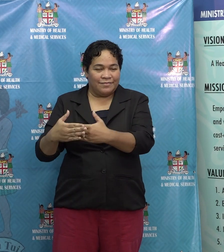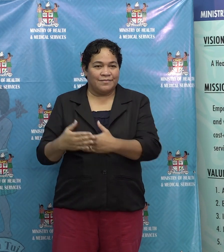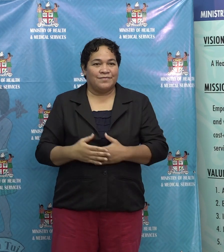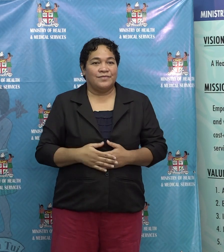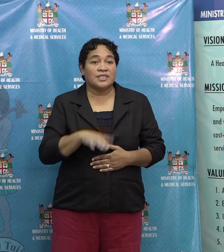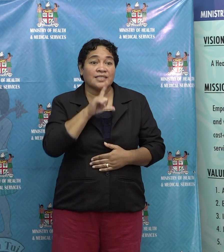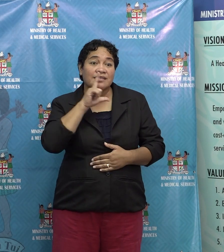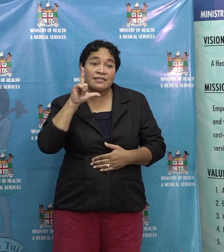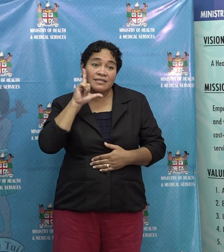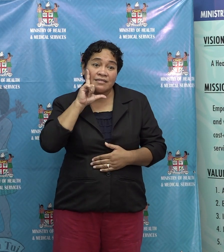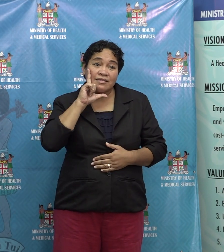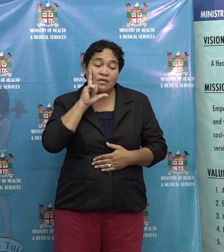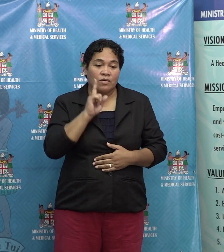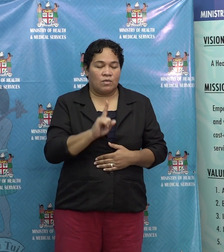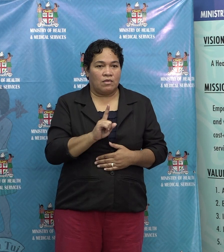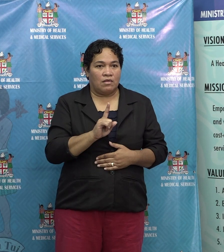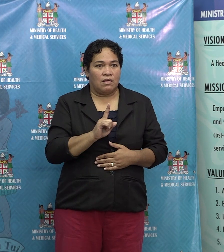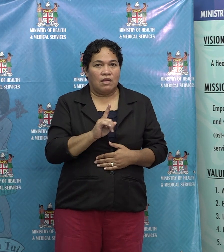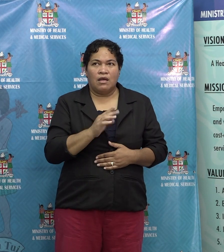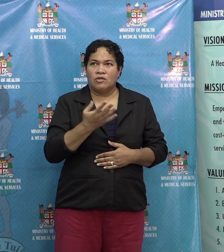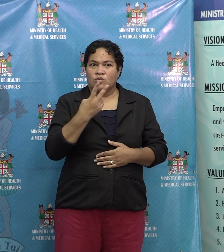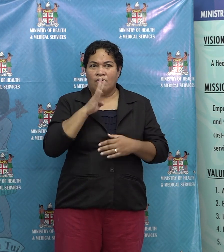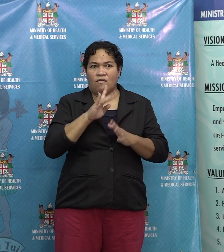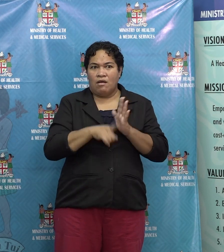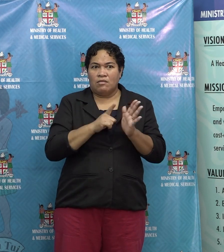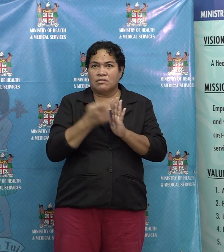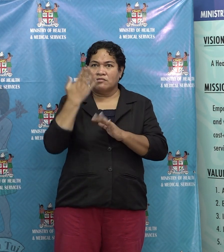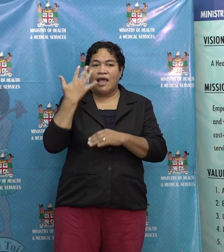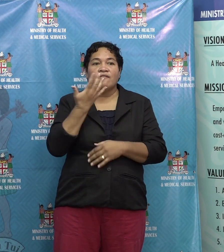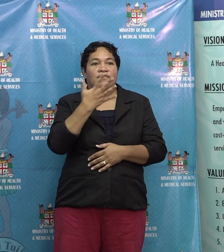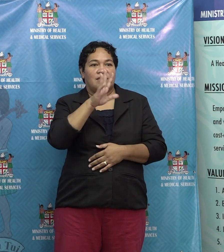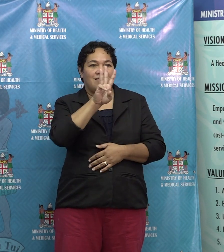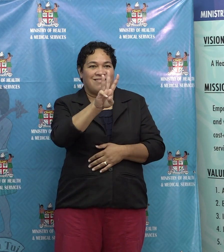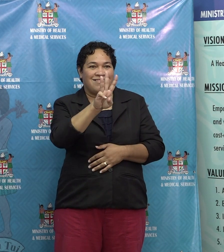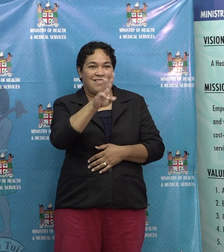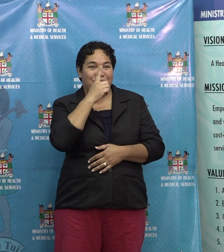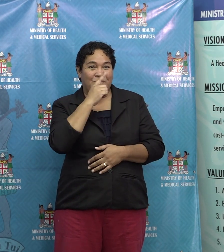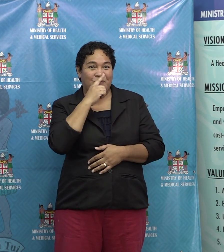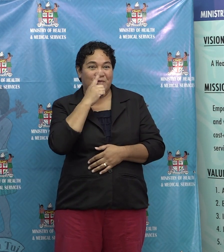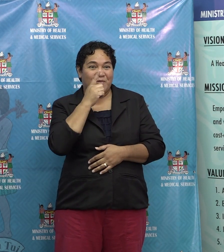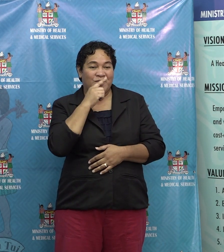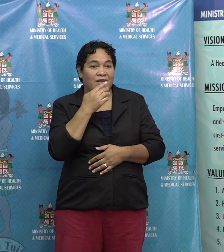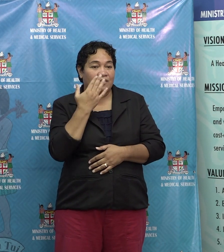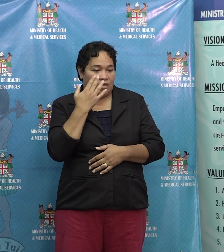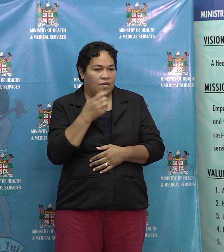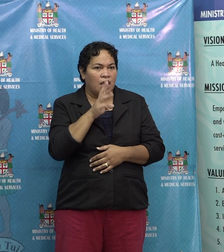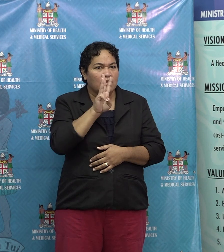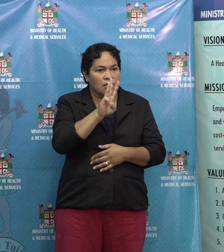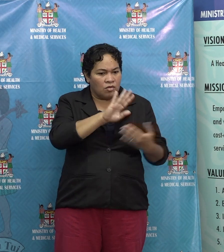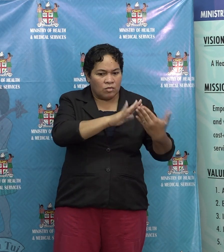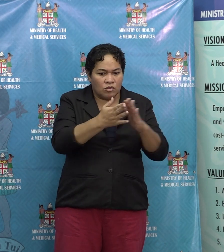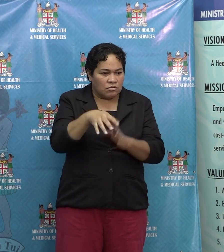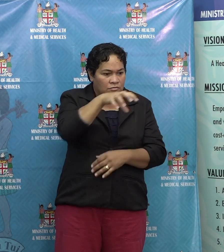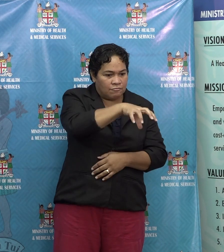And yesterday we had 53, in the last 24 hours we had 53 individuals located in 3 community